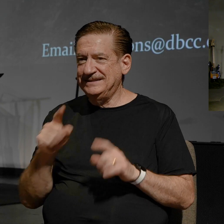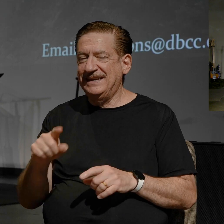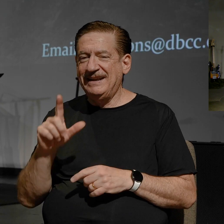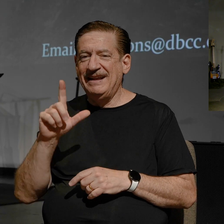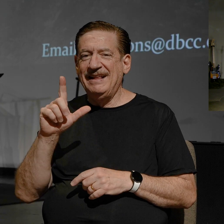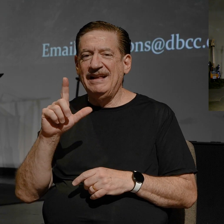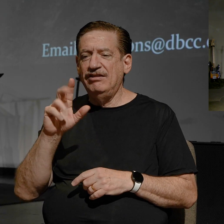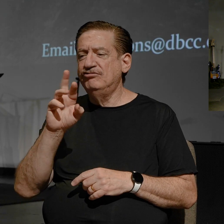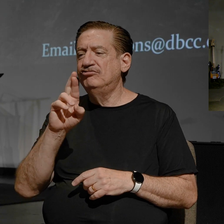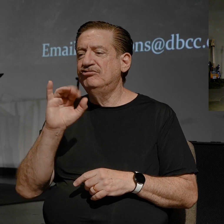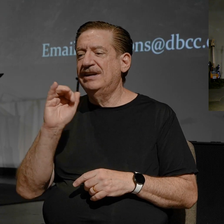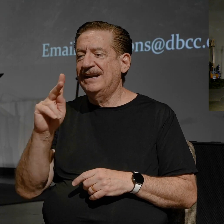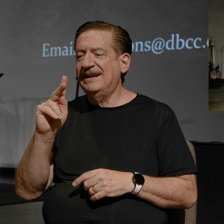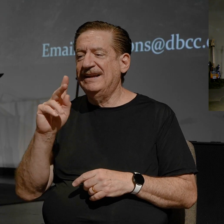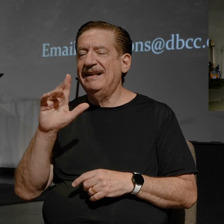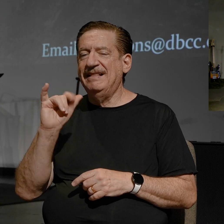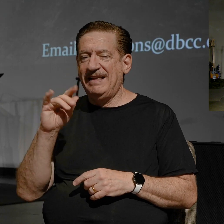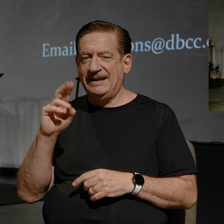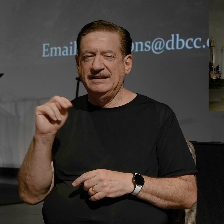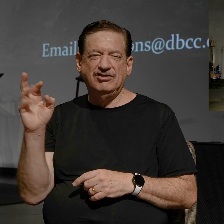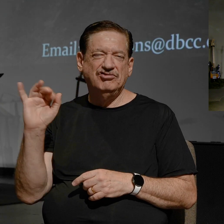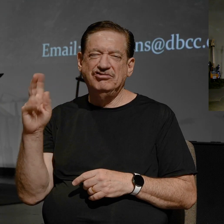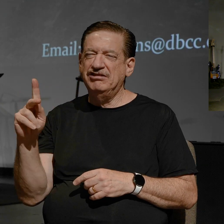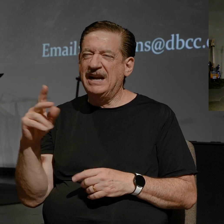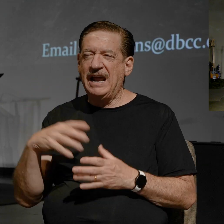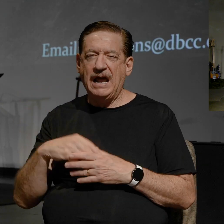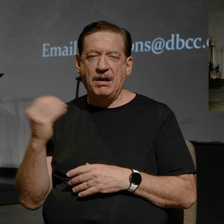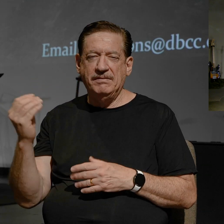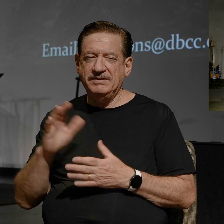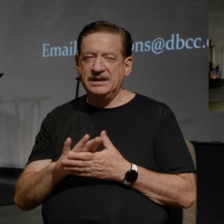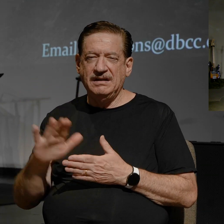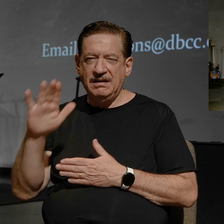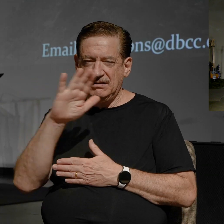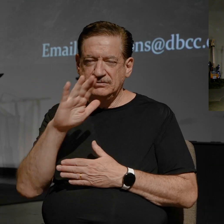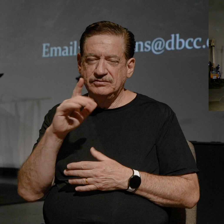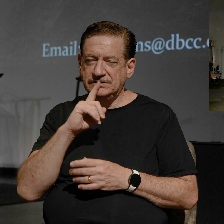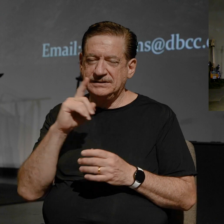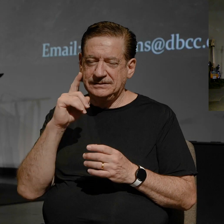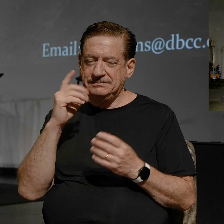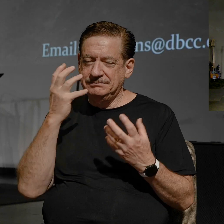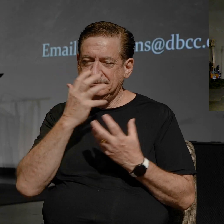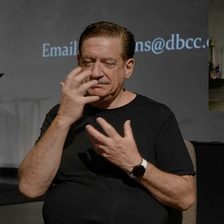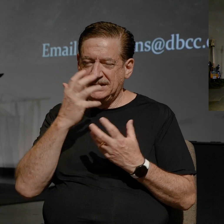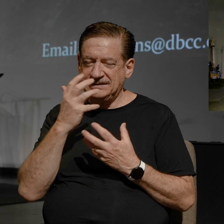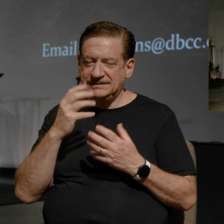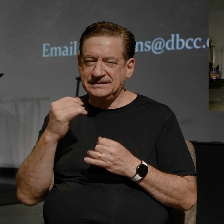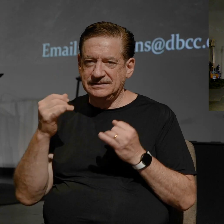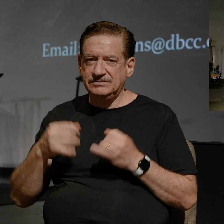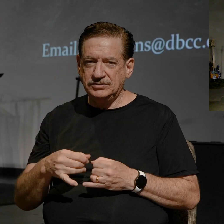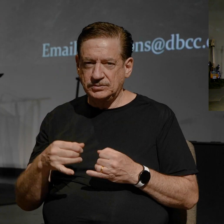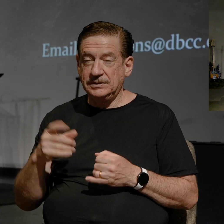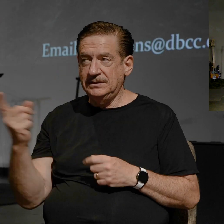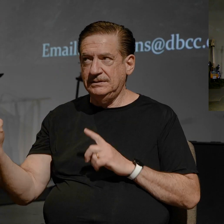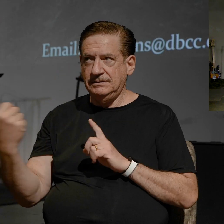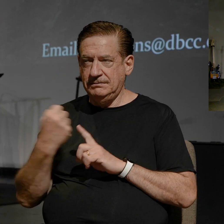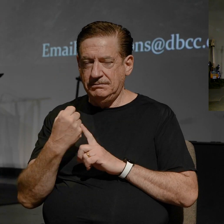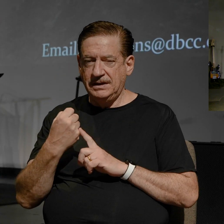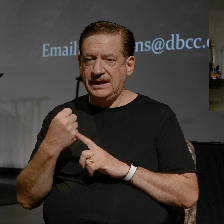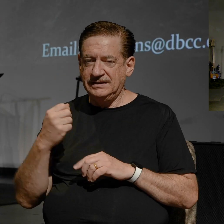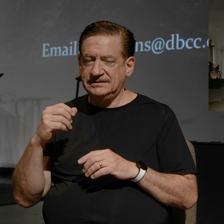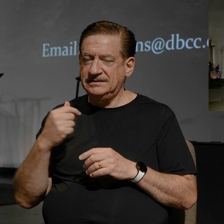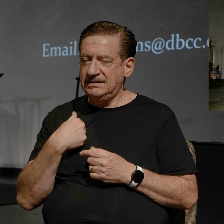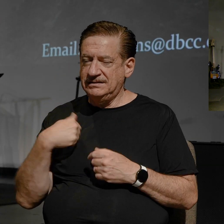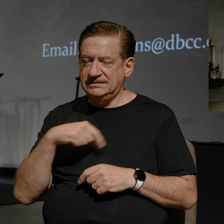Lazier. And Rick was fresh out of college. He was an amazing individual. He impacted all of us right